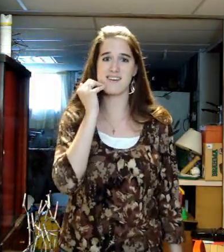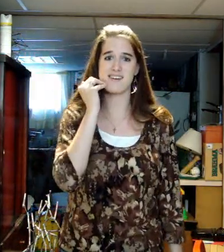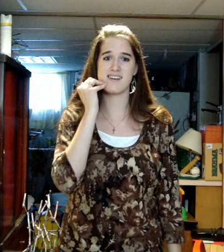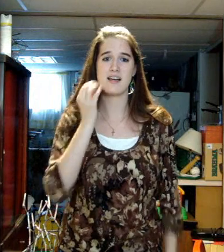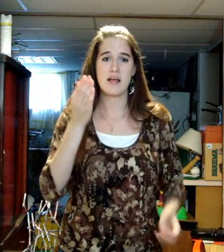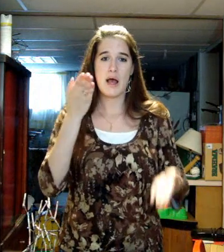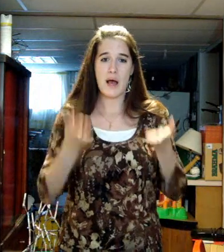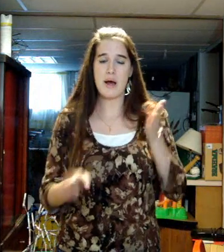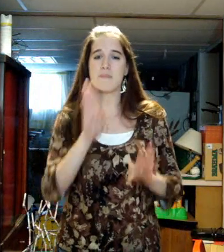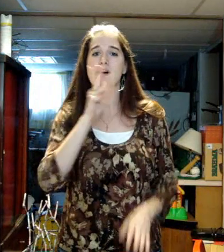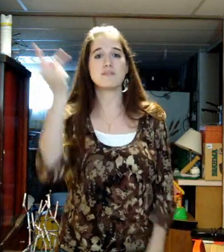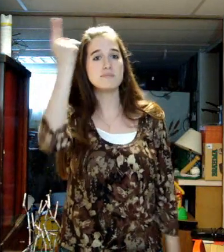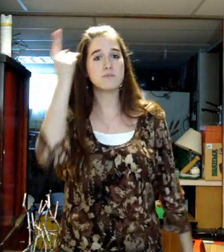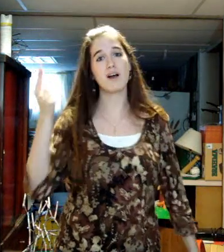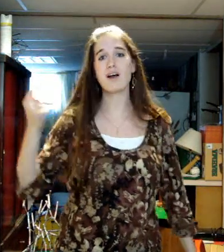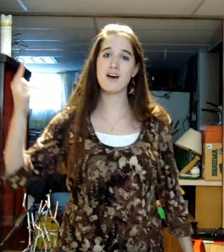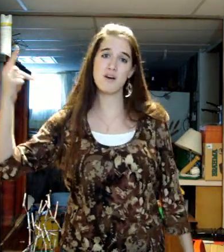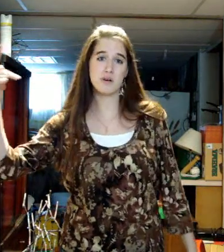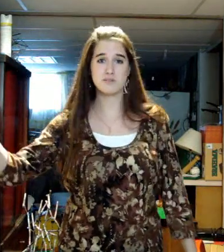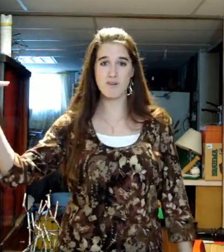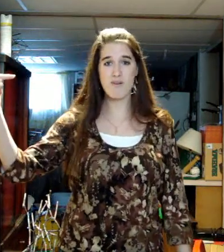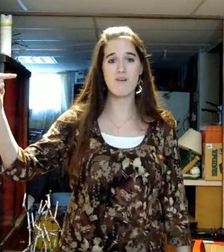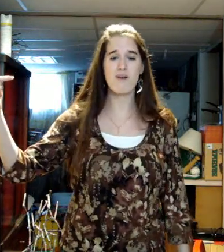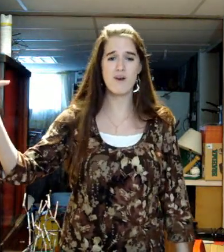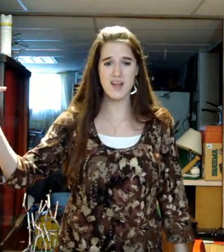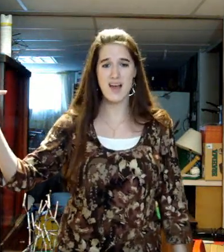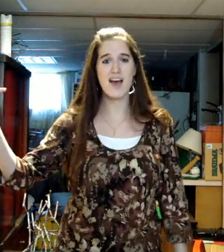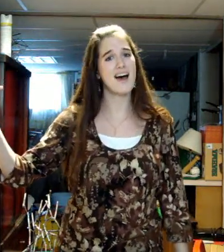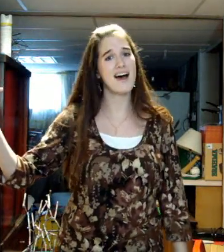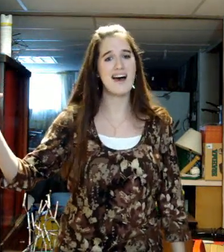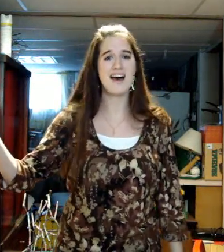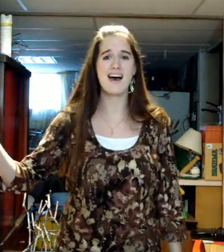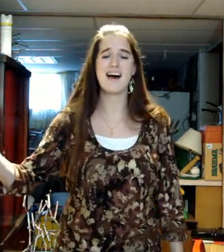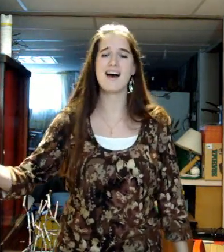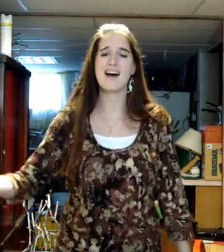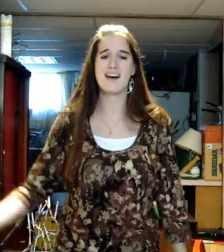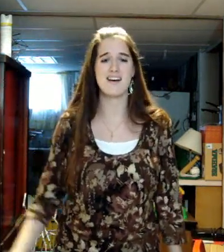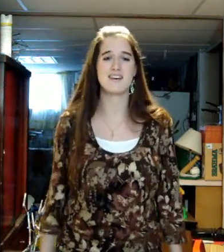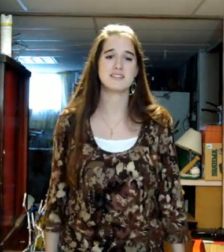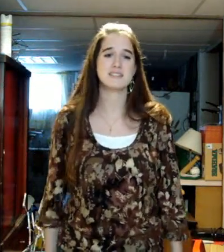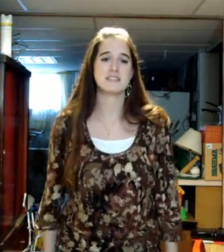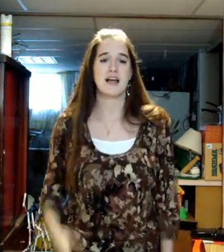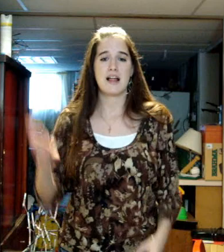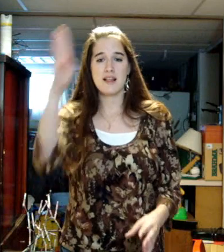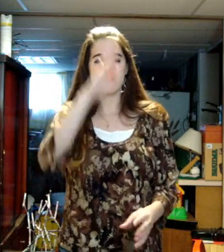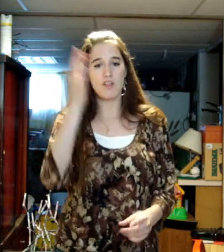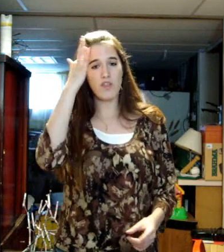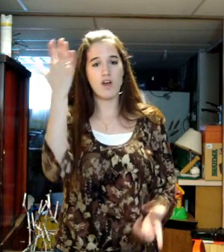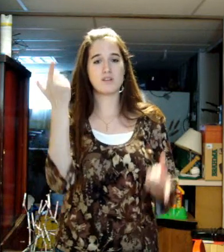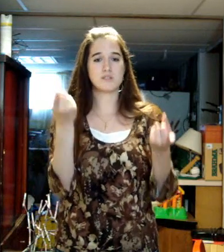You're better than I can't I don't know what And I know what